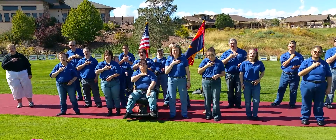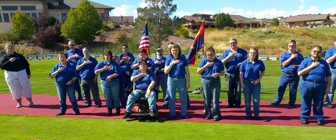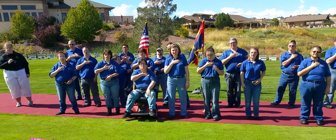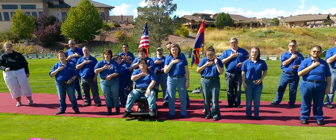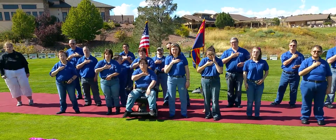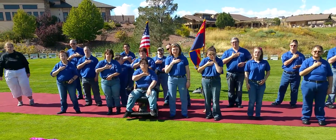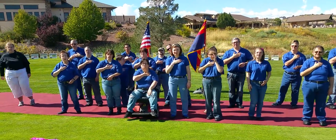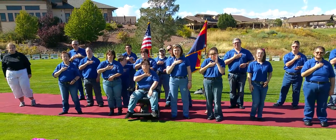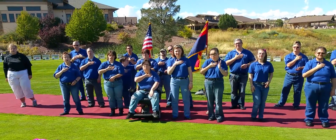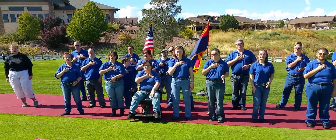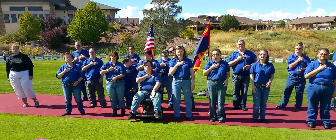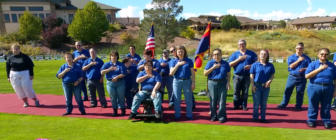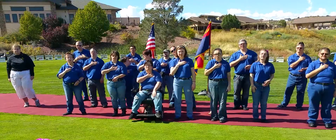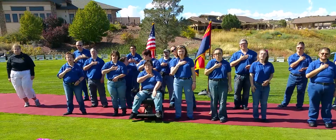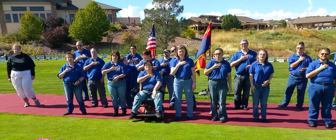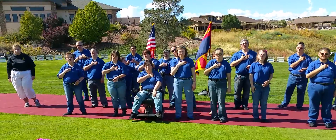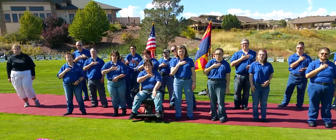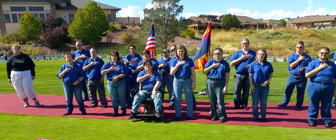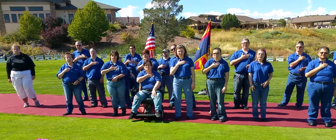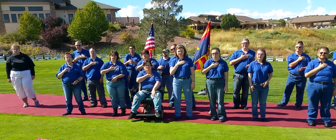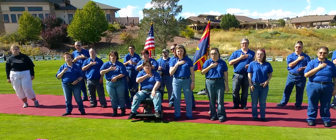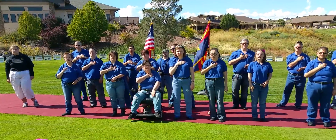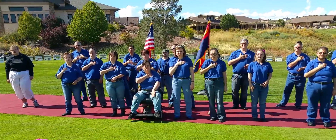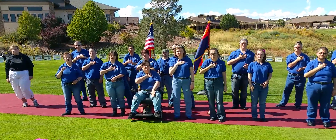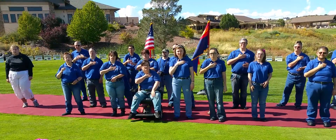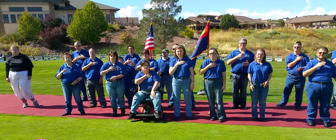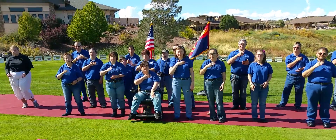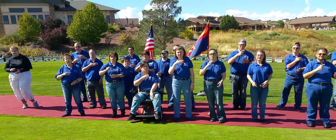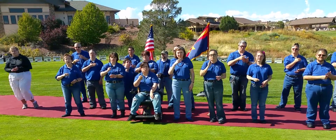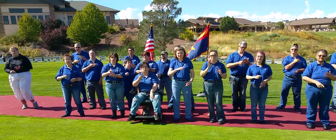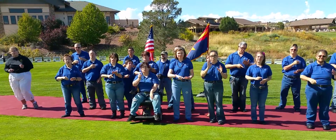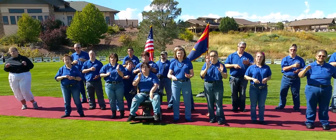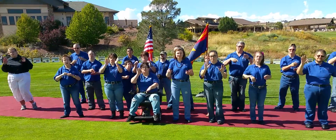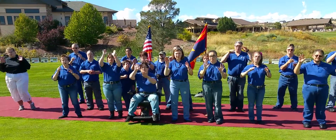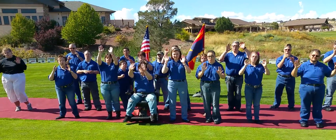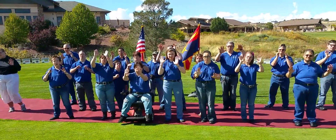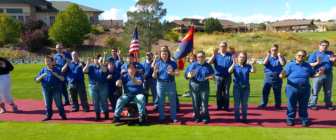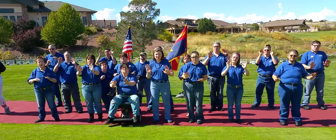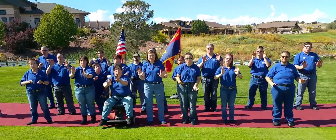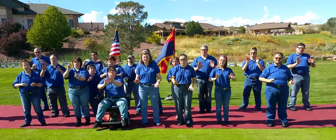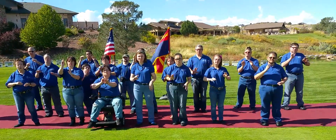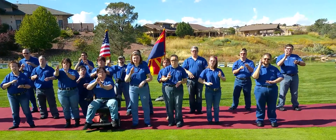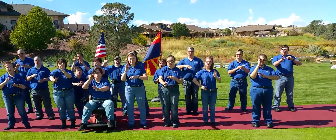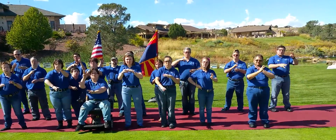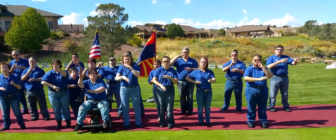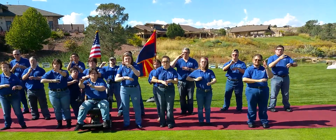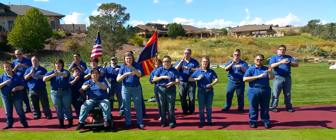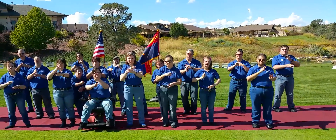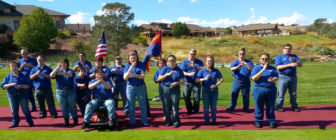what a wonderful world.